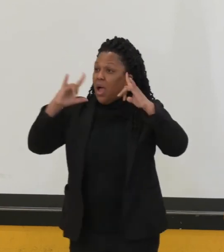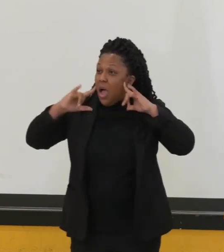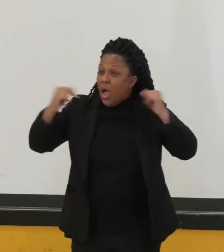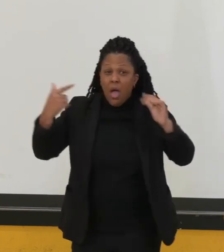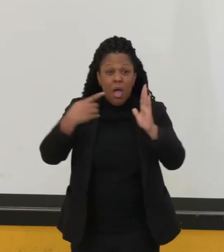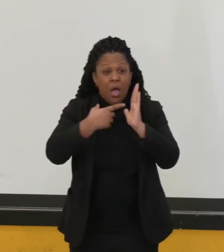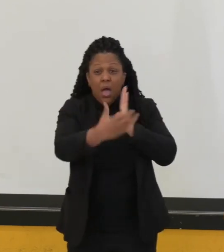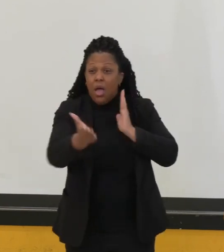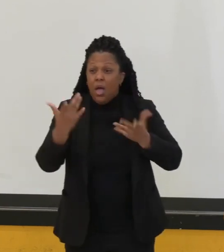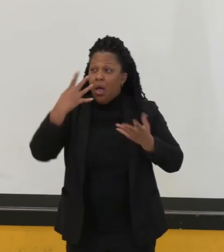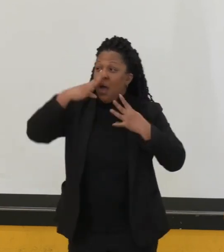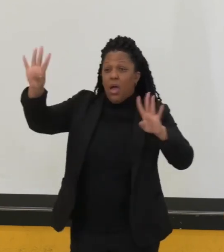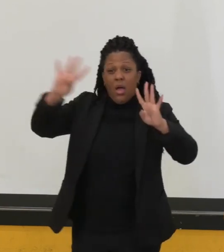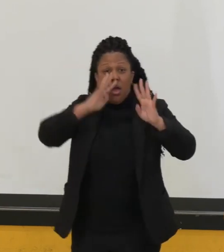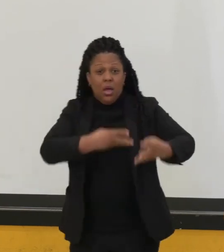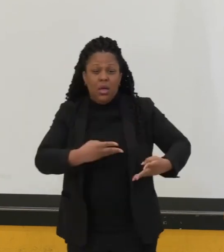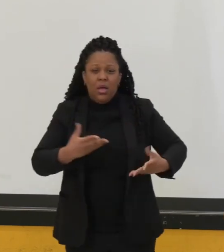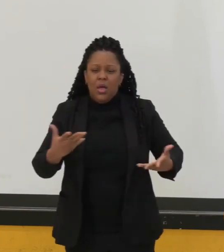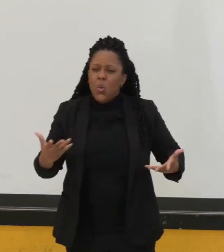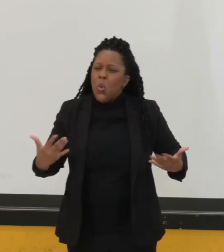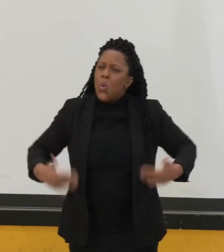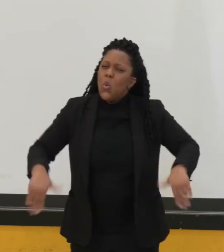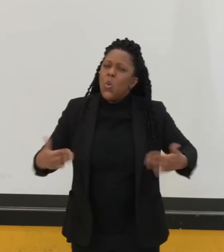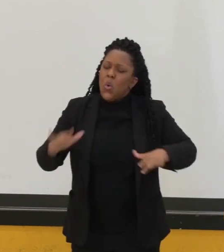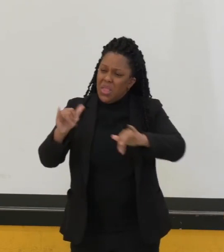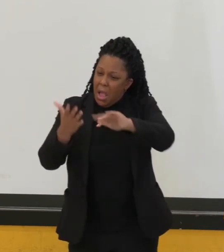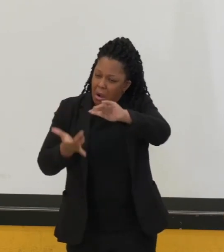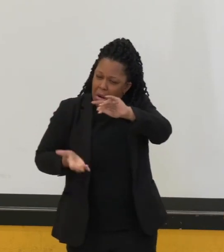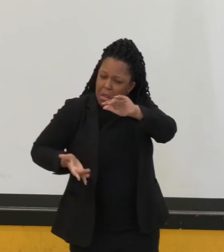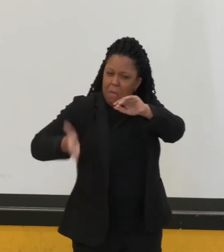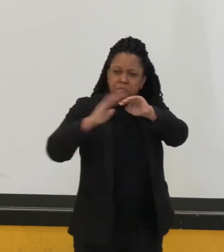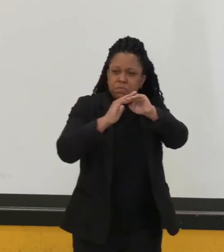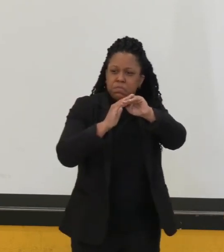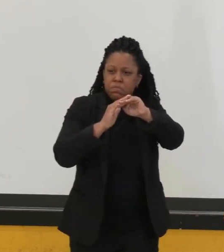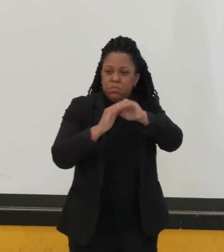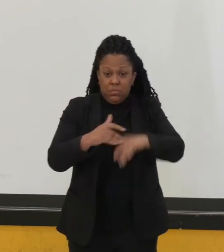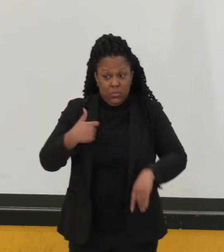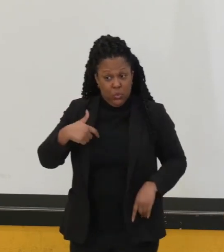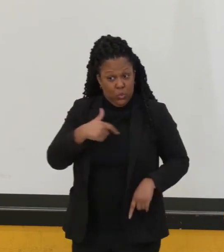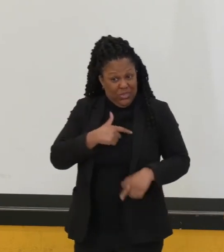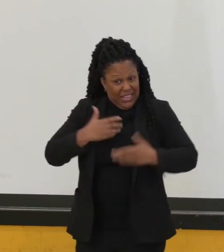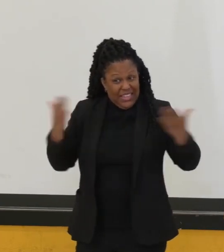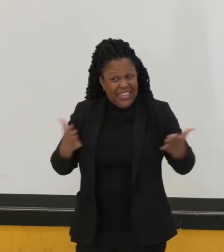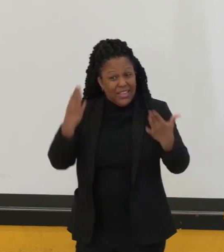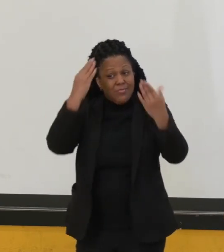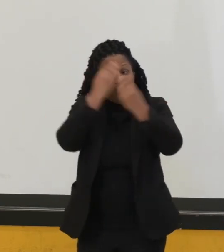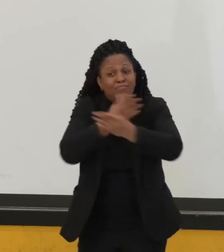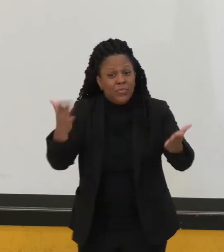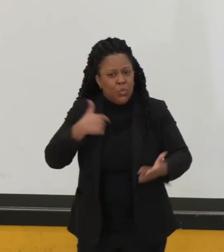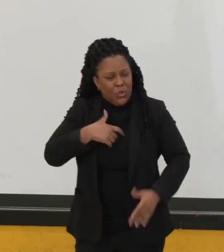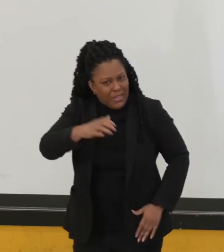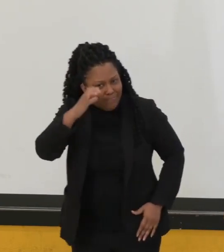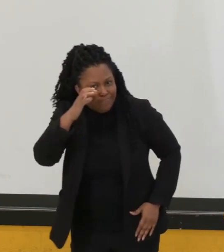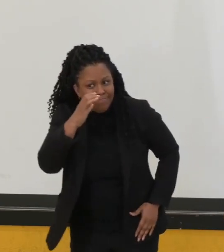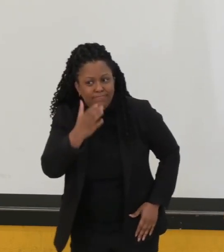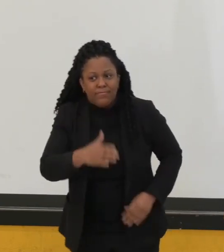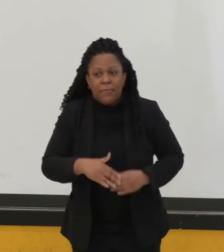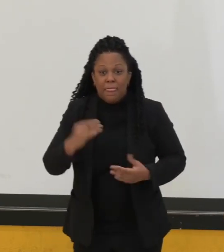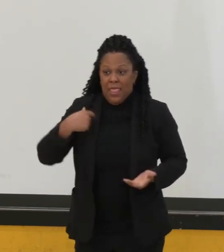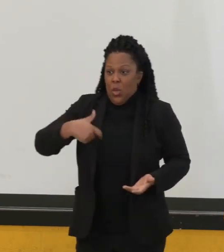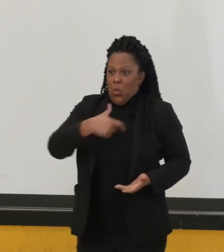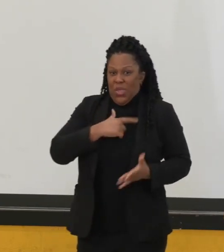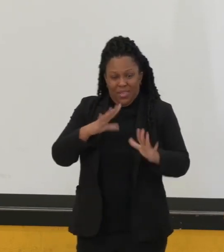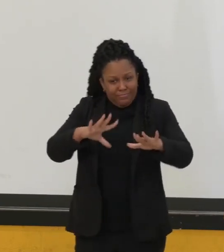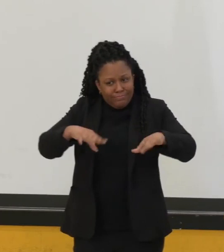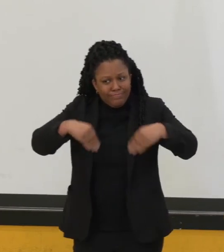it. So our commitment with this group of folks that's here is to create a safe place for the community to have that conversation, to express what they